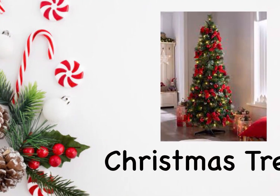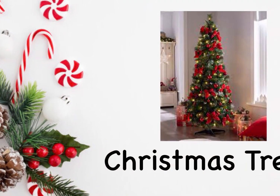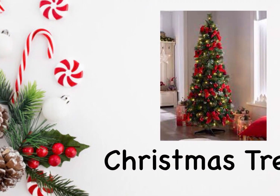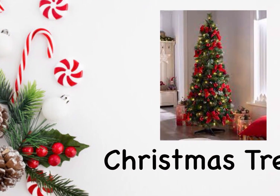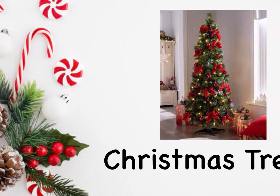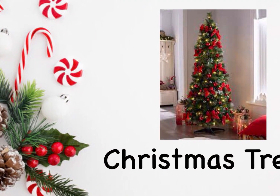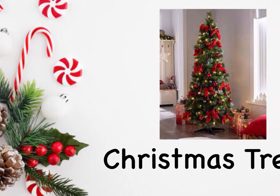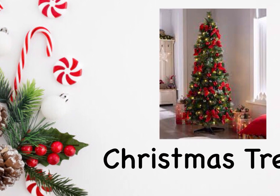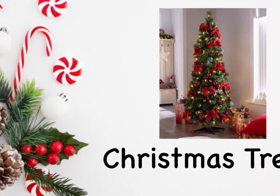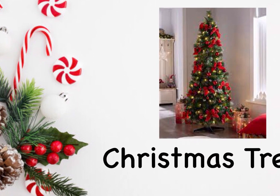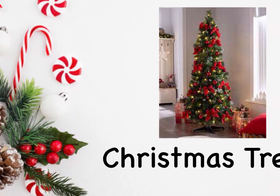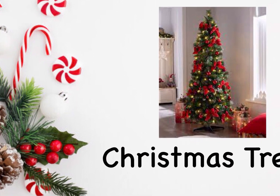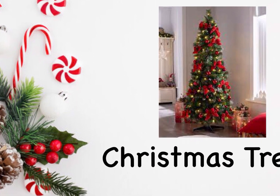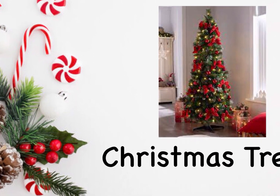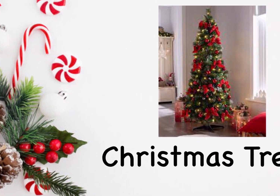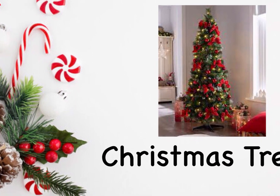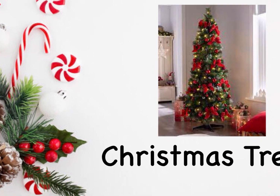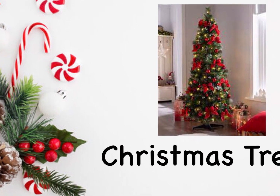The next sign is Christmas tree.